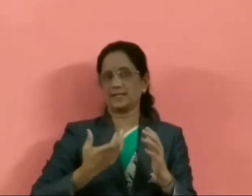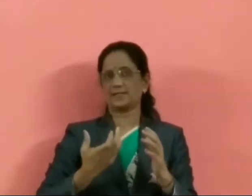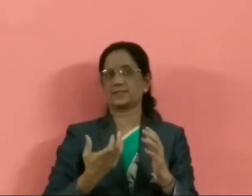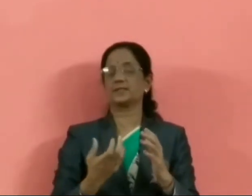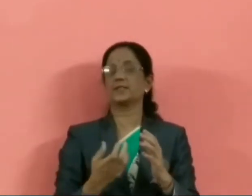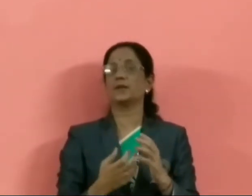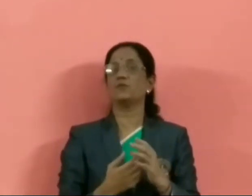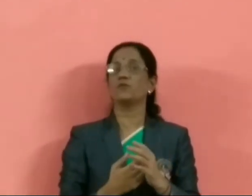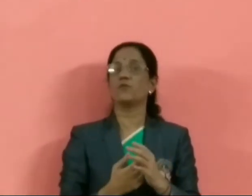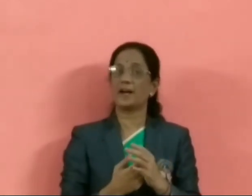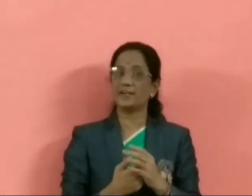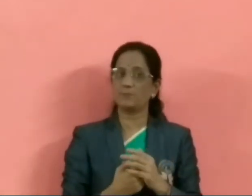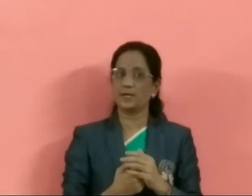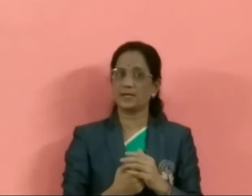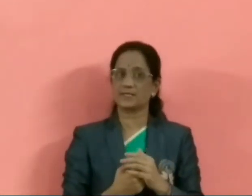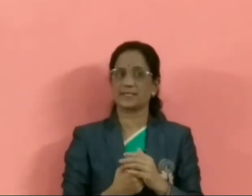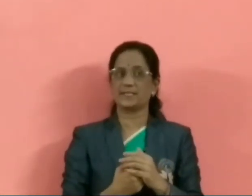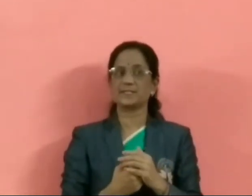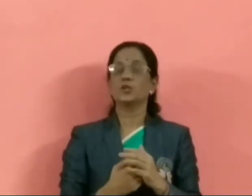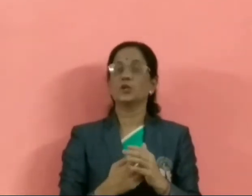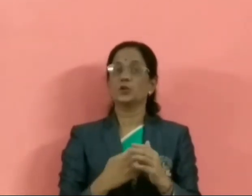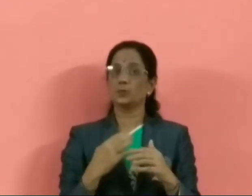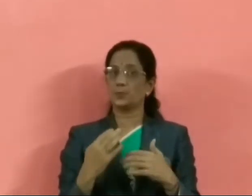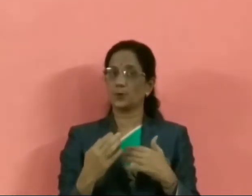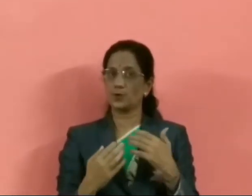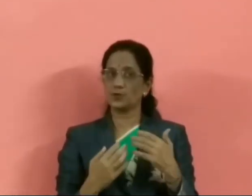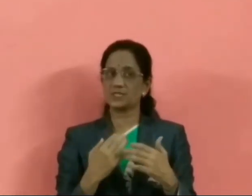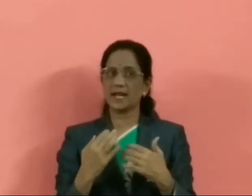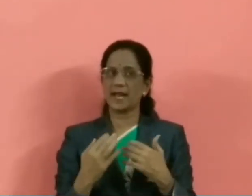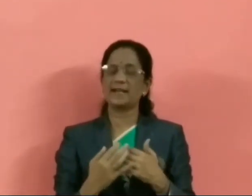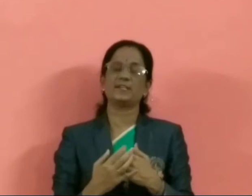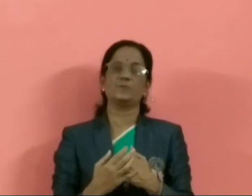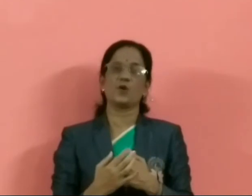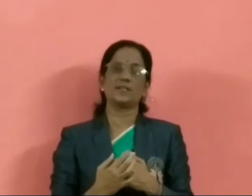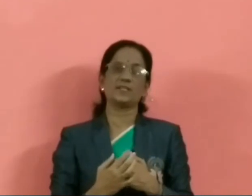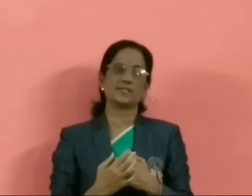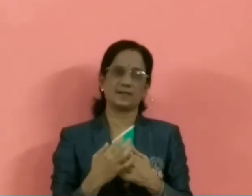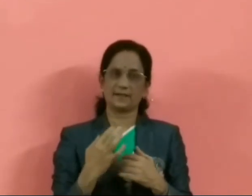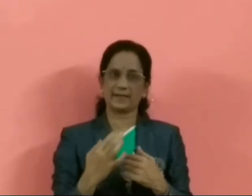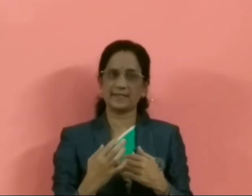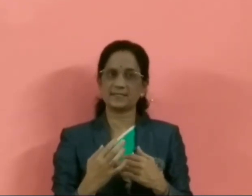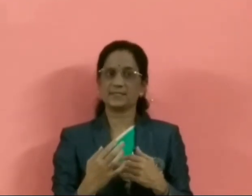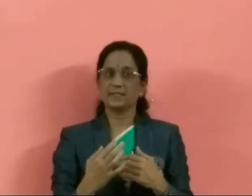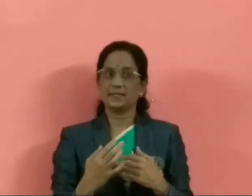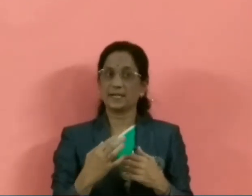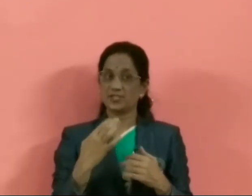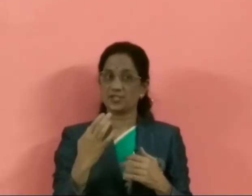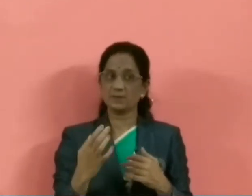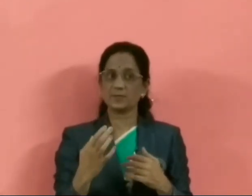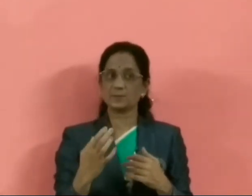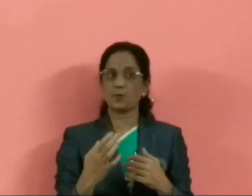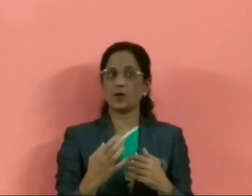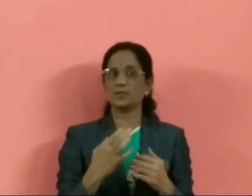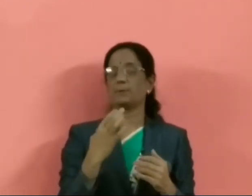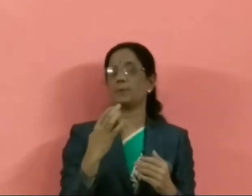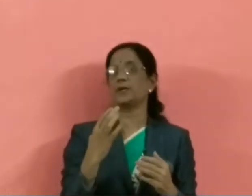stimulates the white blood cells to produce the antibodies against the germs for the